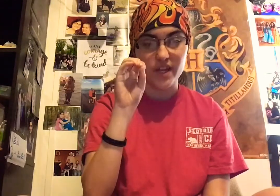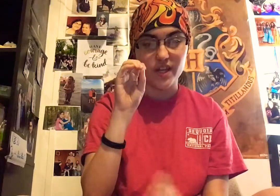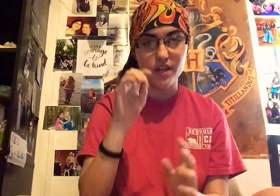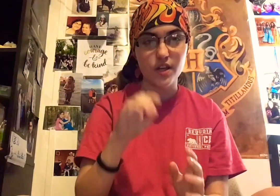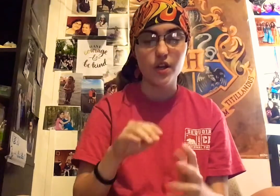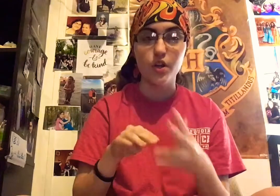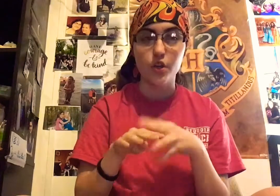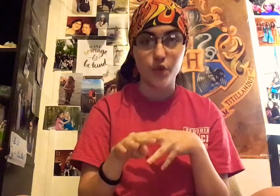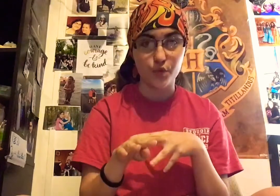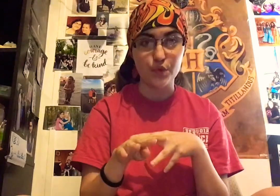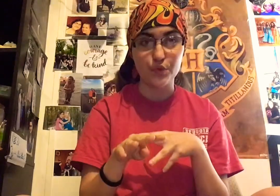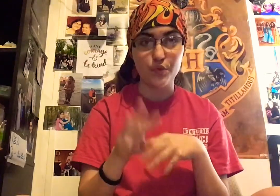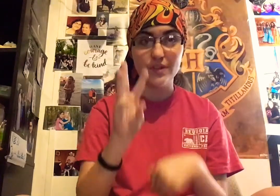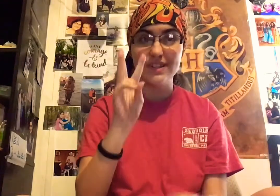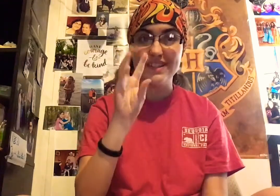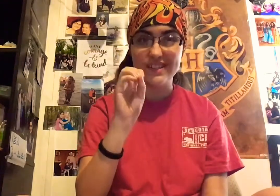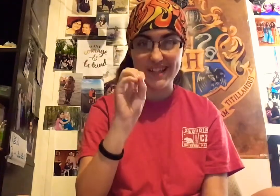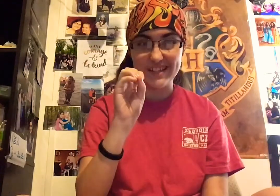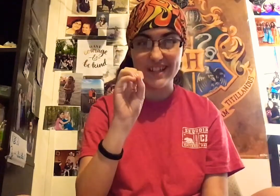40 through 60